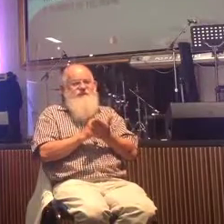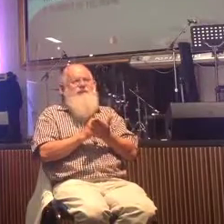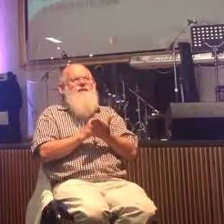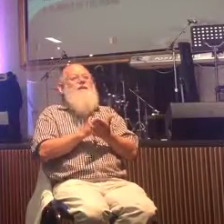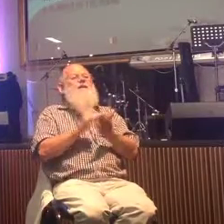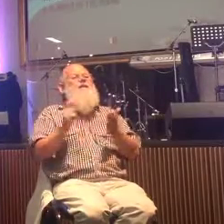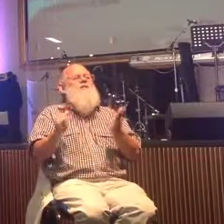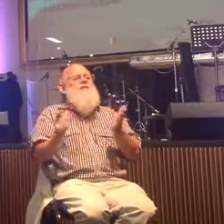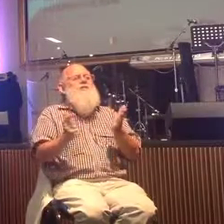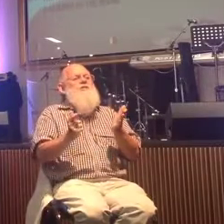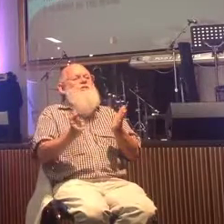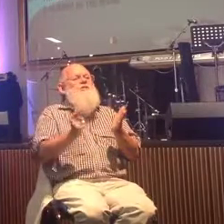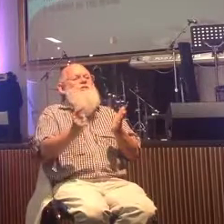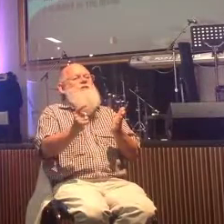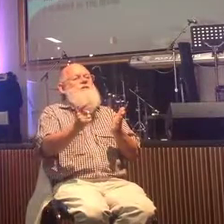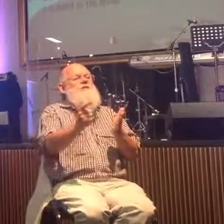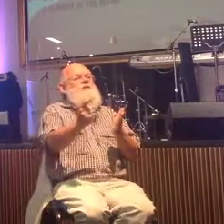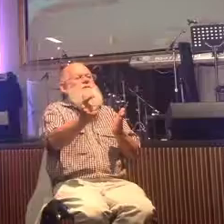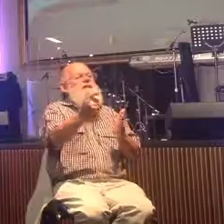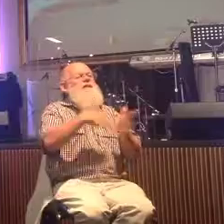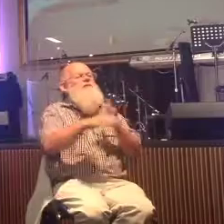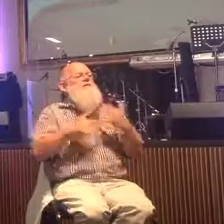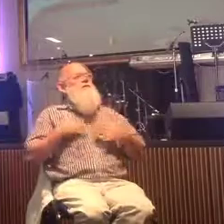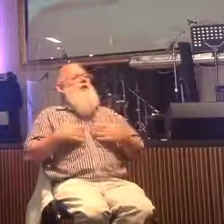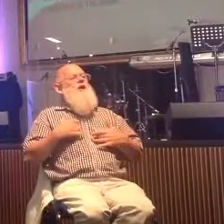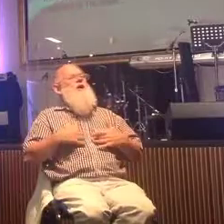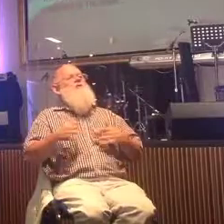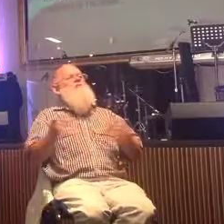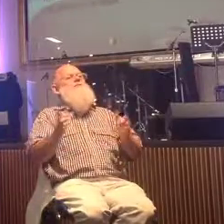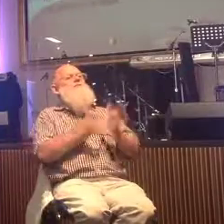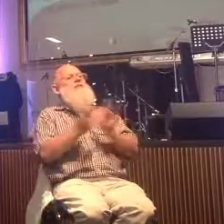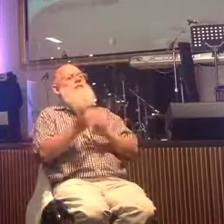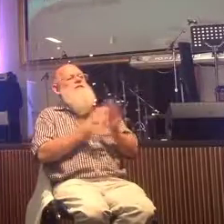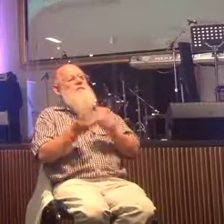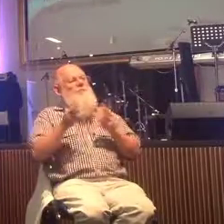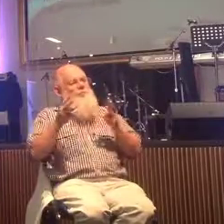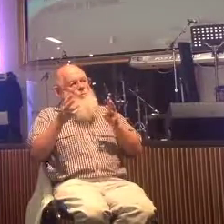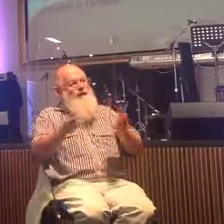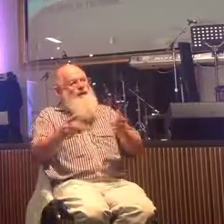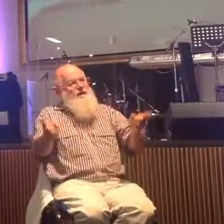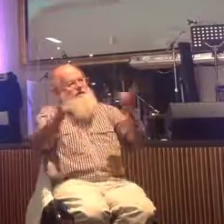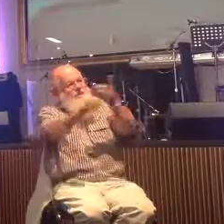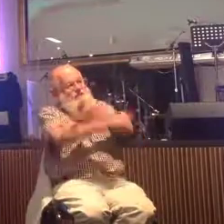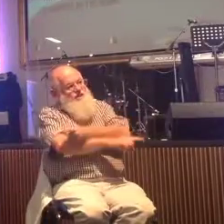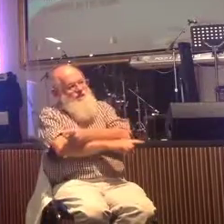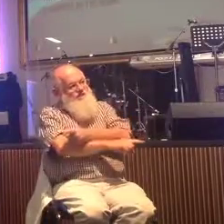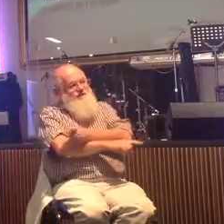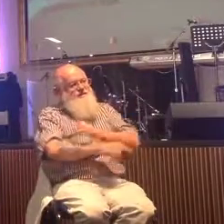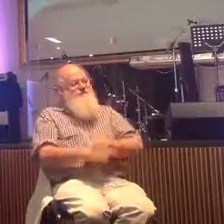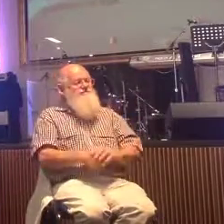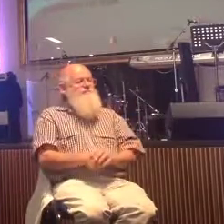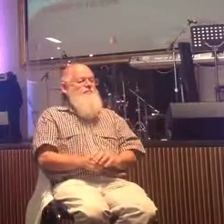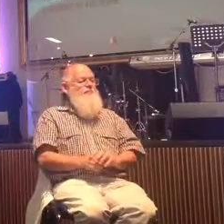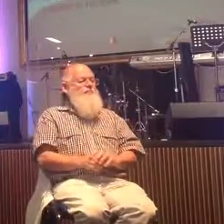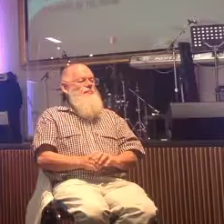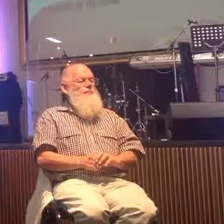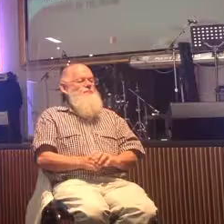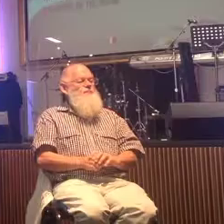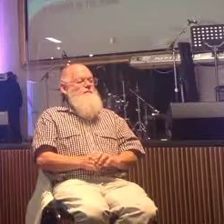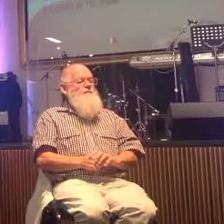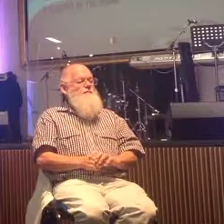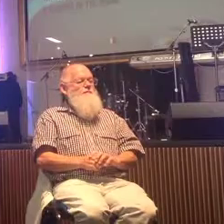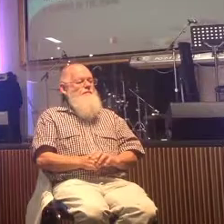into the life of Christ, into transformation to Christ. And there's so many challenging verses, like, I